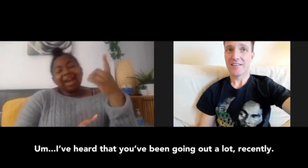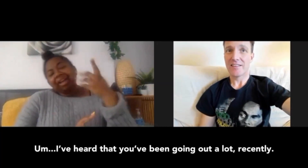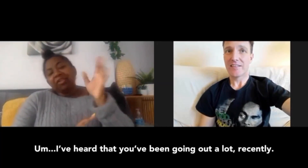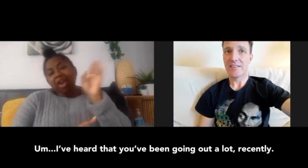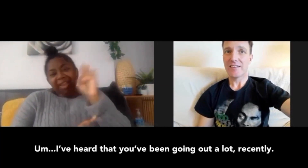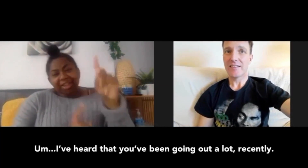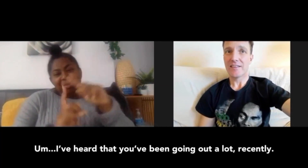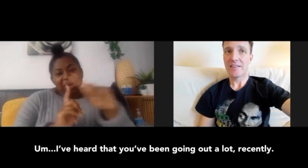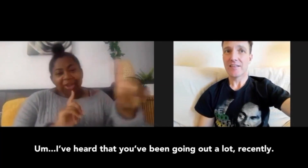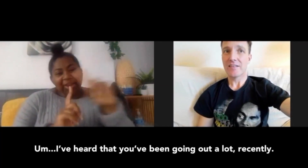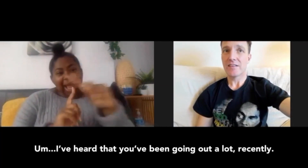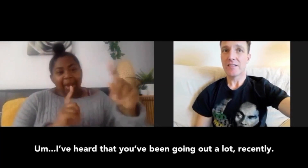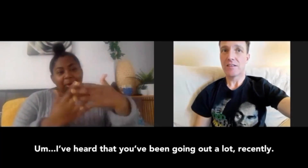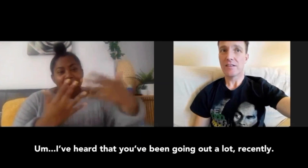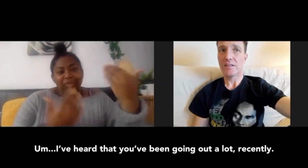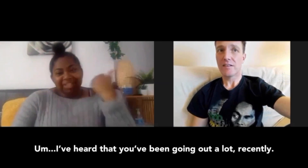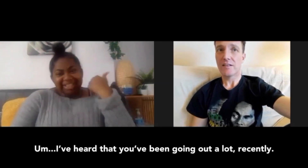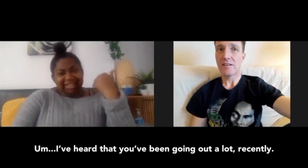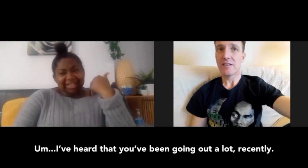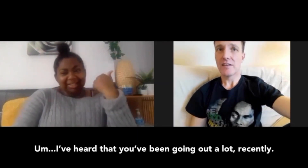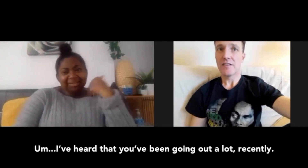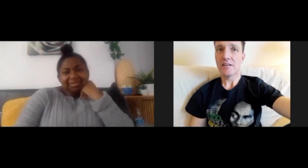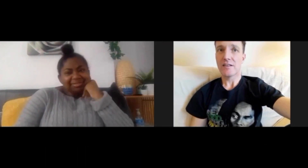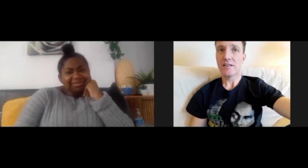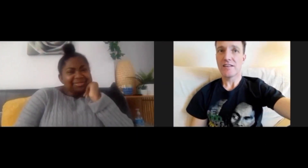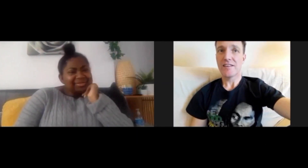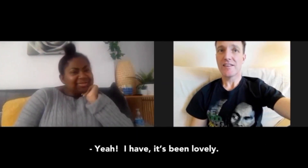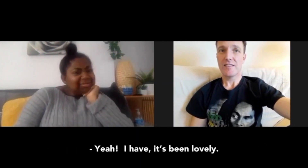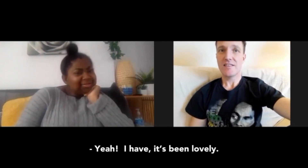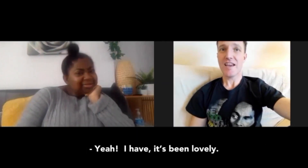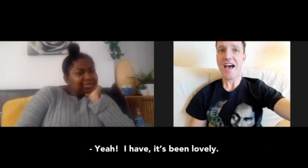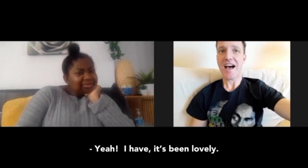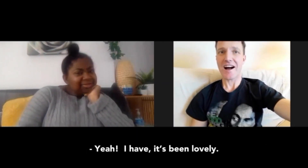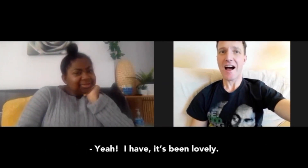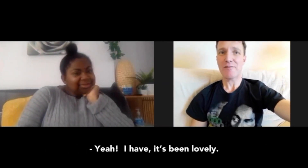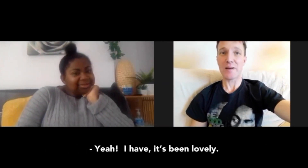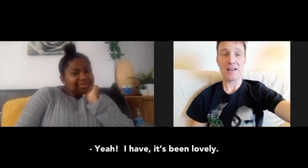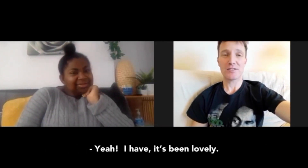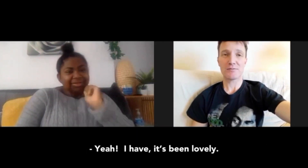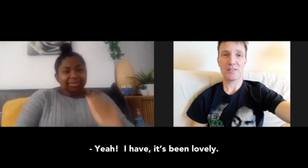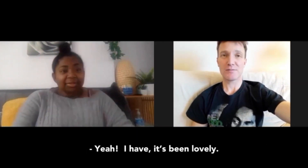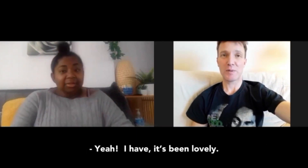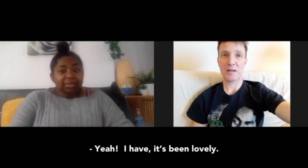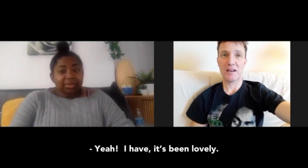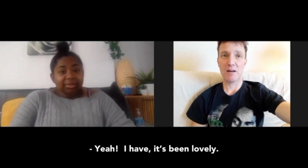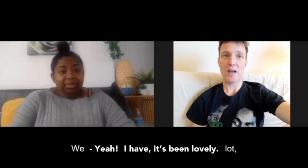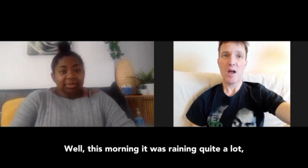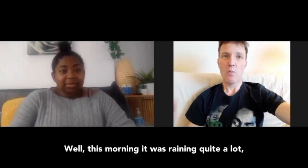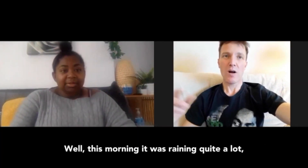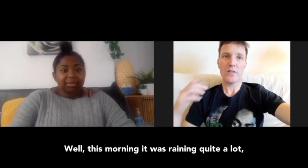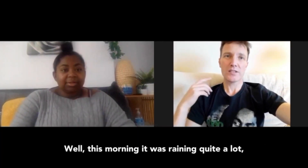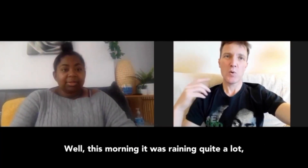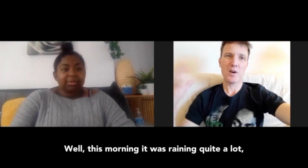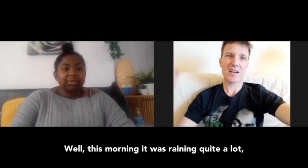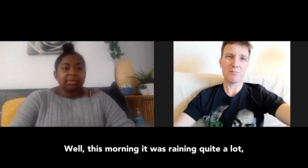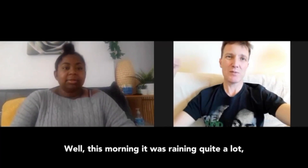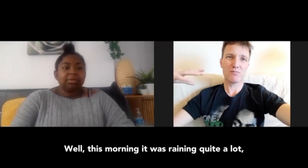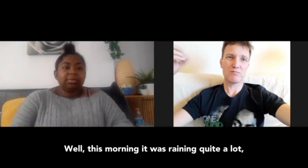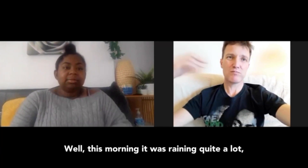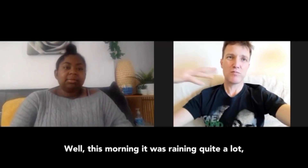I've heard that you've been going out a lot recently. Yeah, I have. It's been lovely. Well, this morning it was